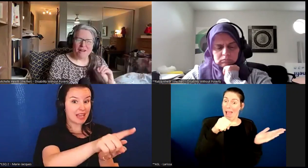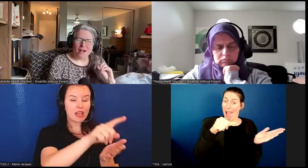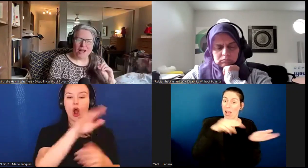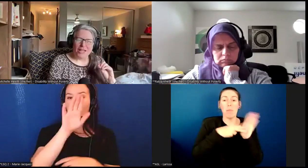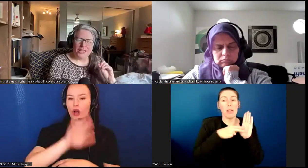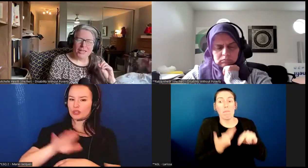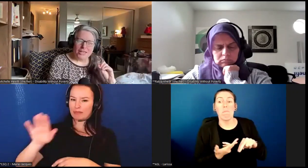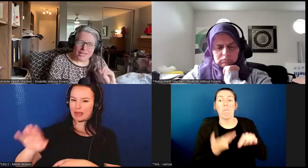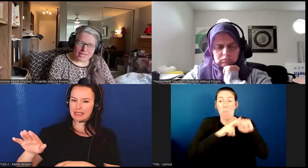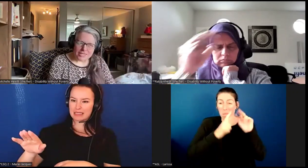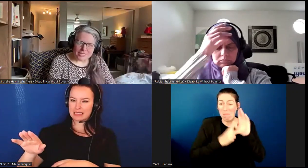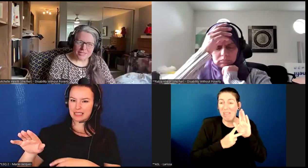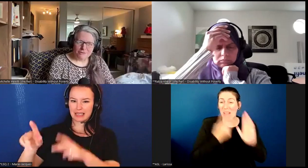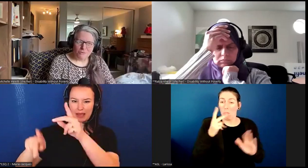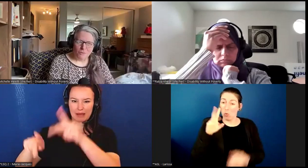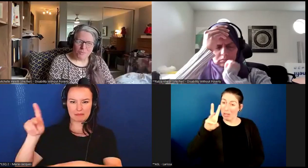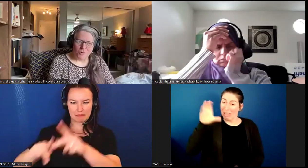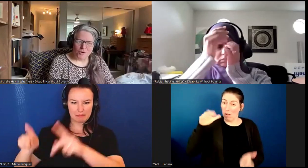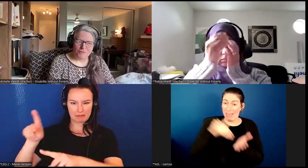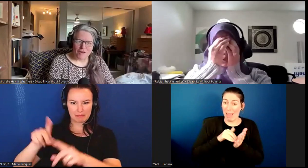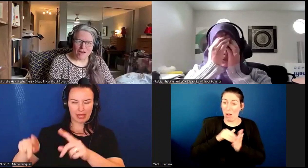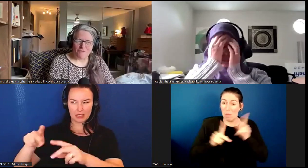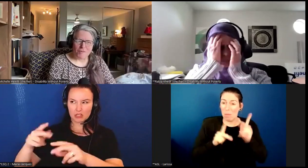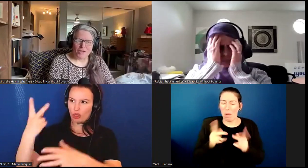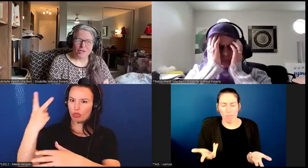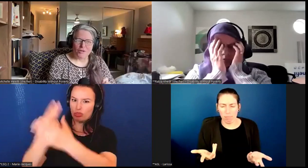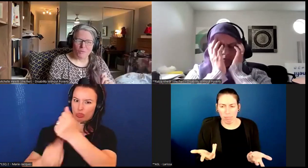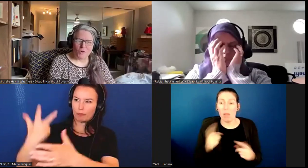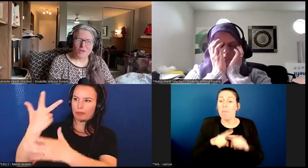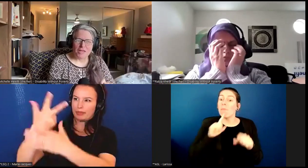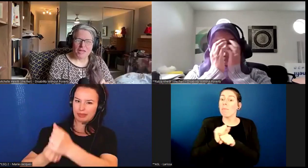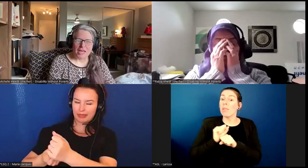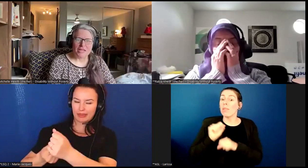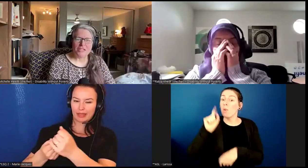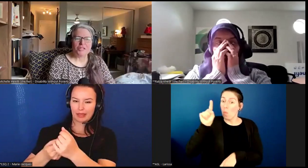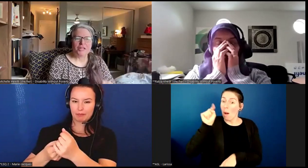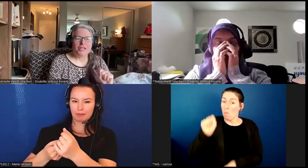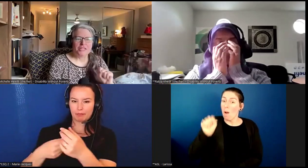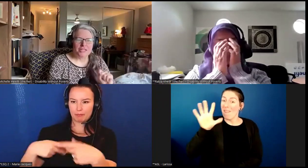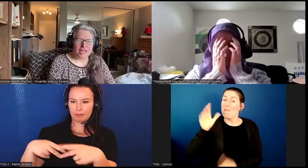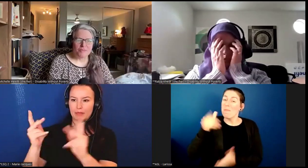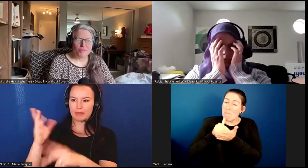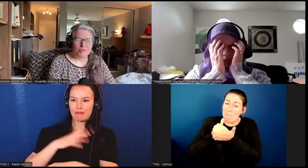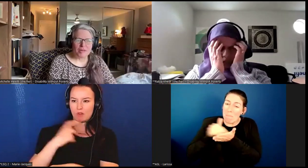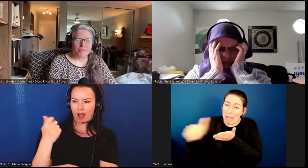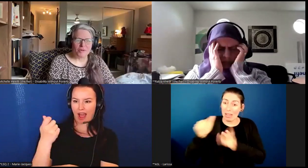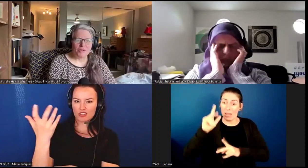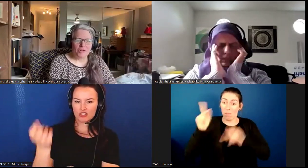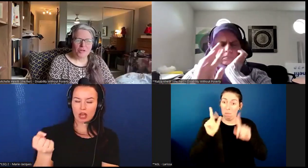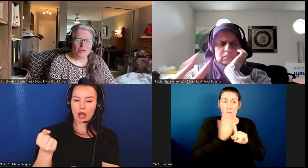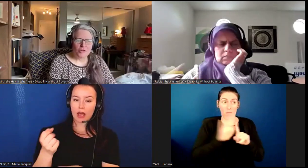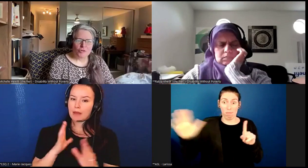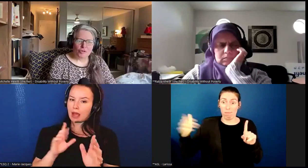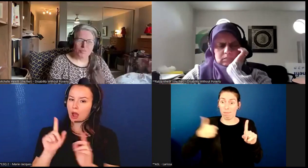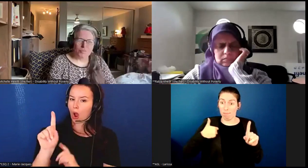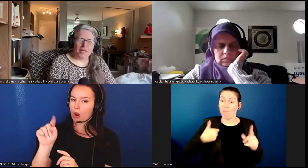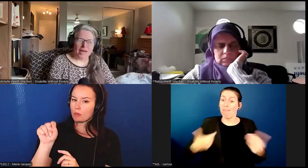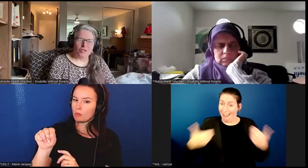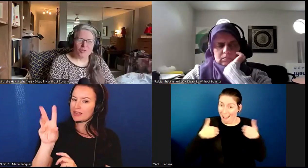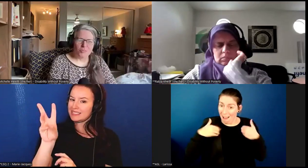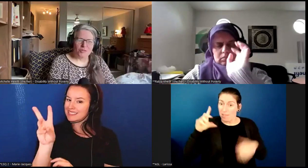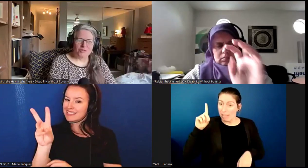there are at least 1.5 million working aged disabled people who should